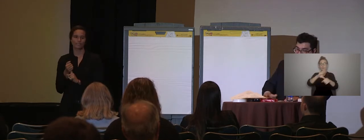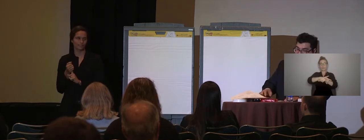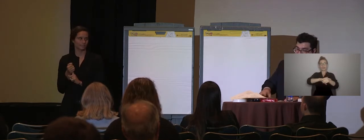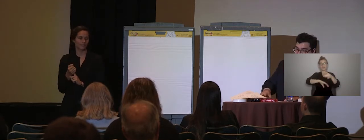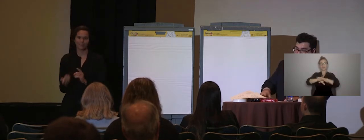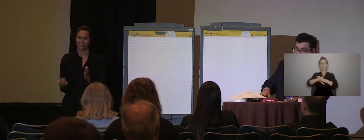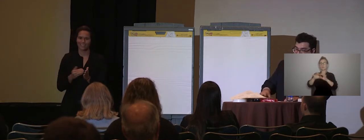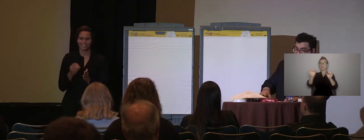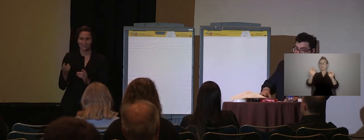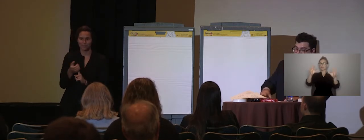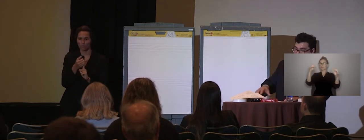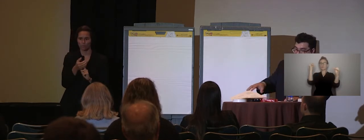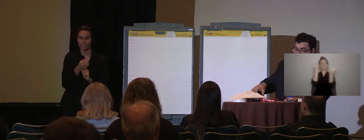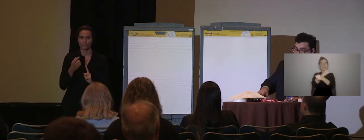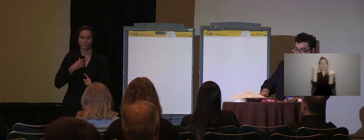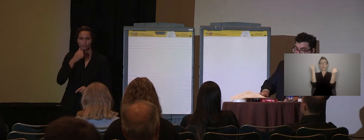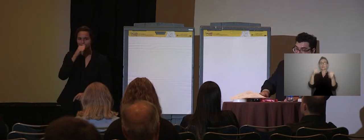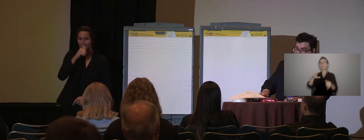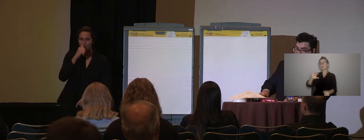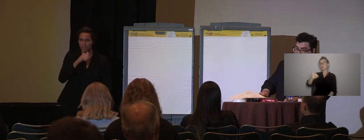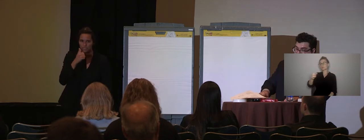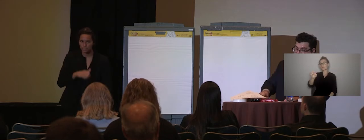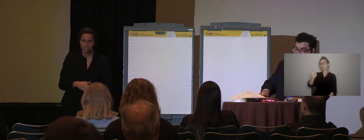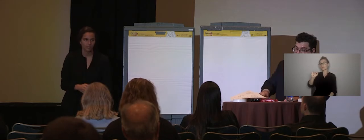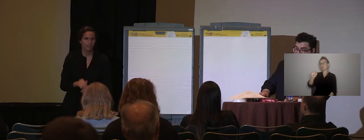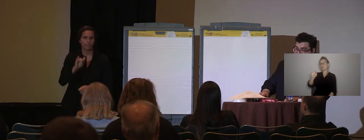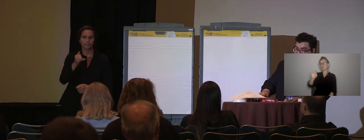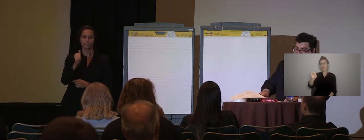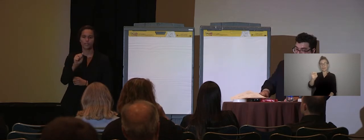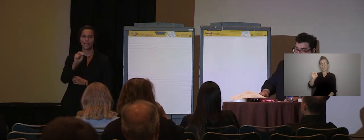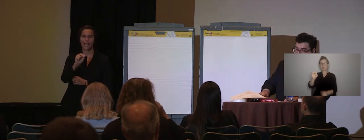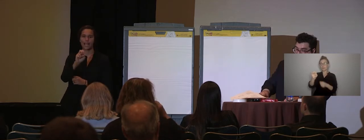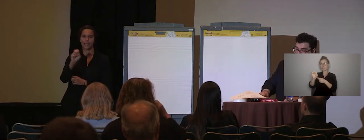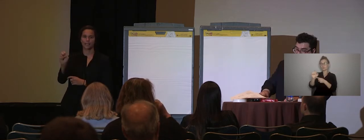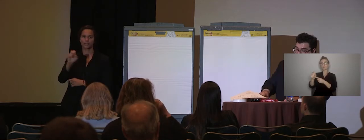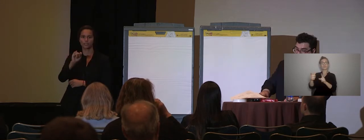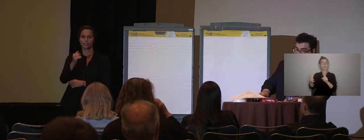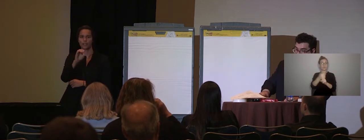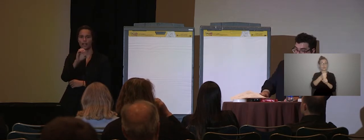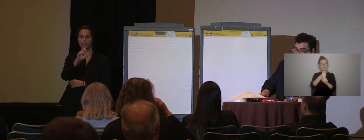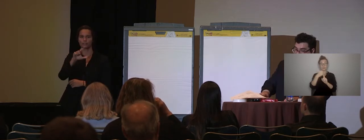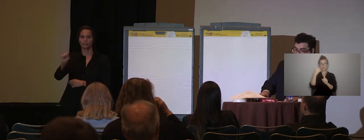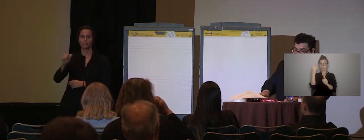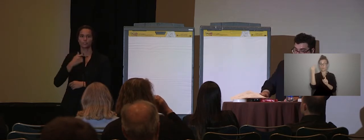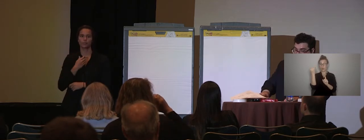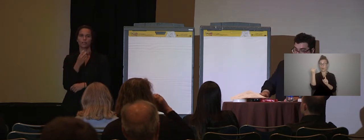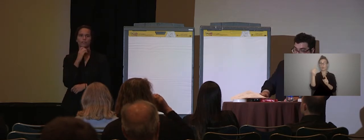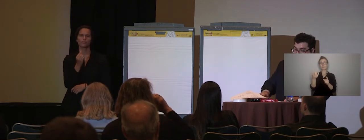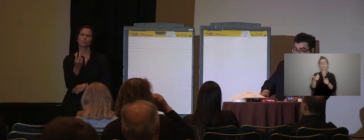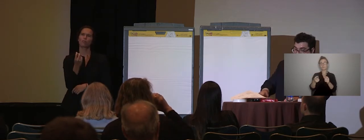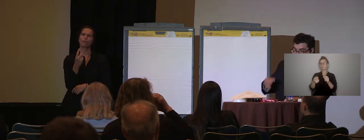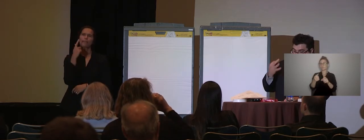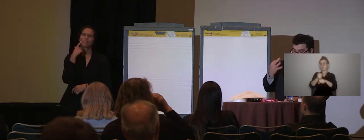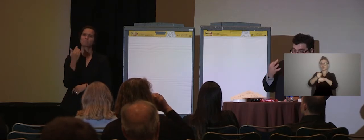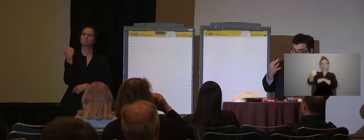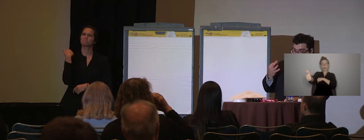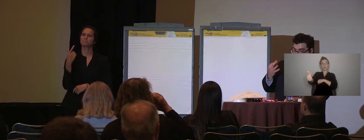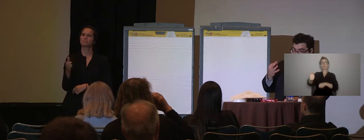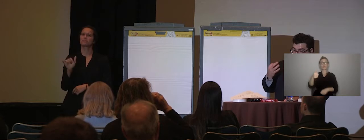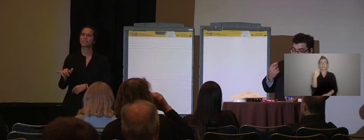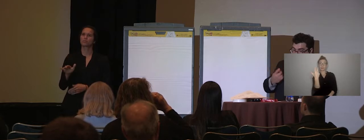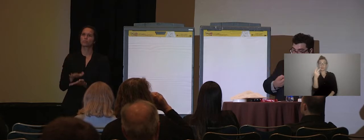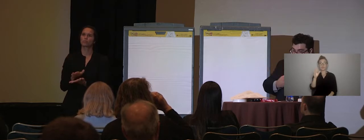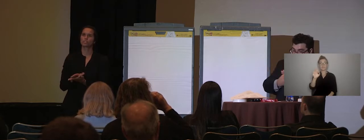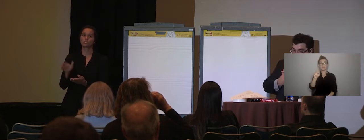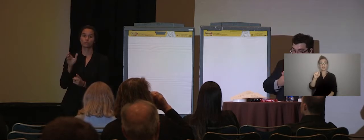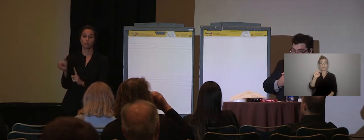ridiculous. Janae Jelks, who's a 12-year-old at the time at Cherokee School, she'd been arrested and charged with